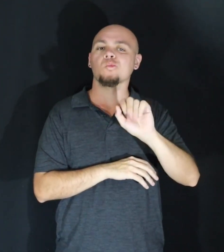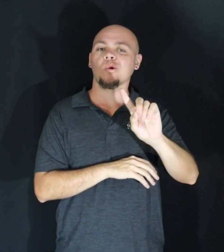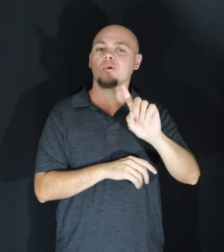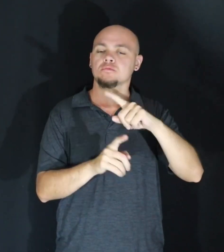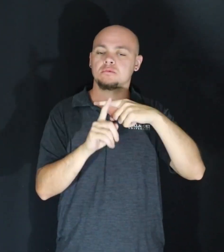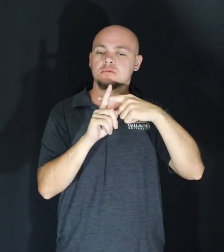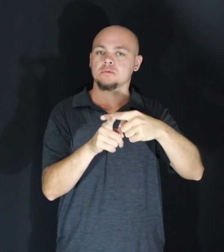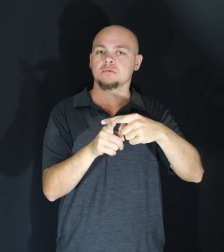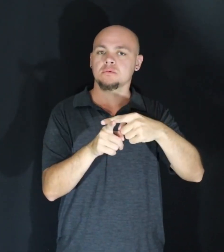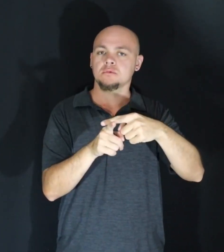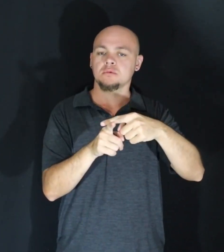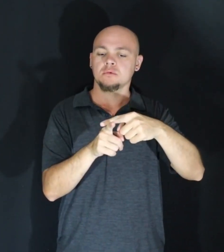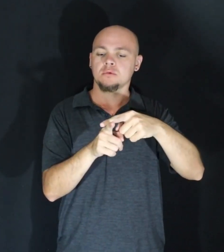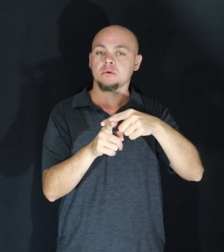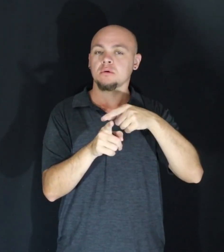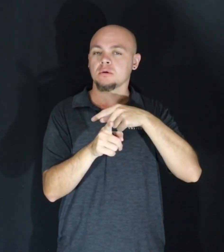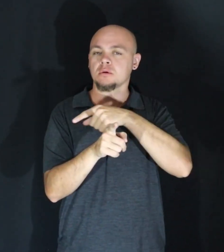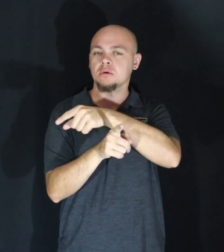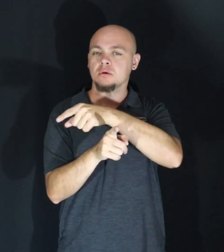made.